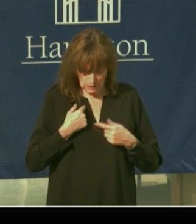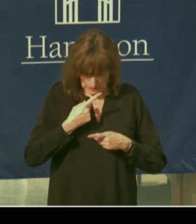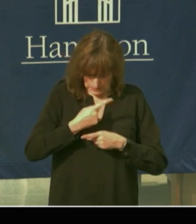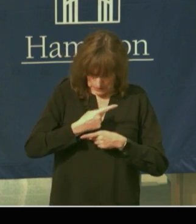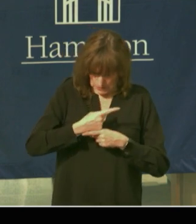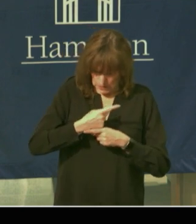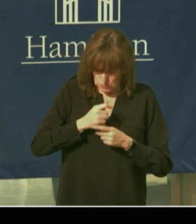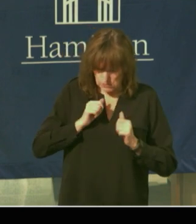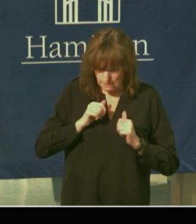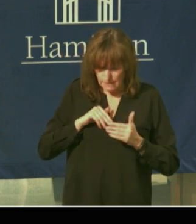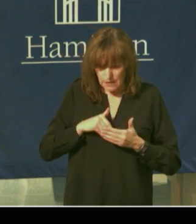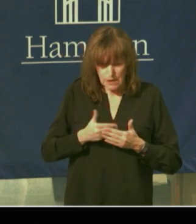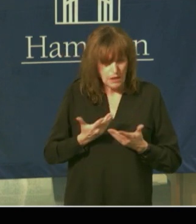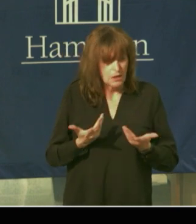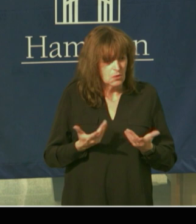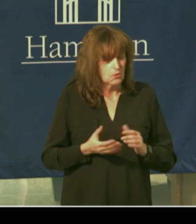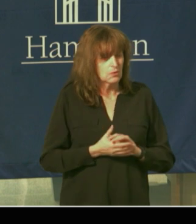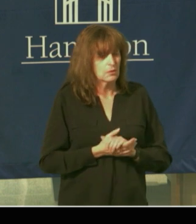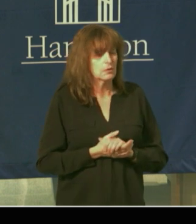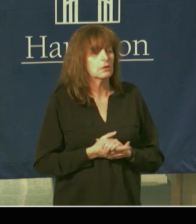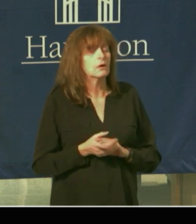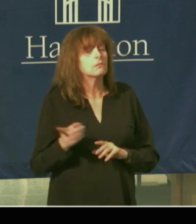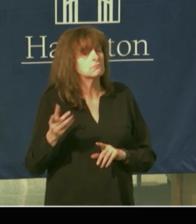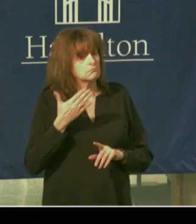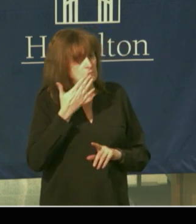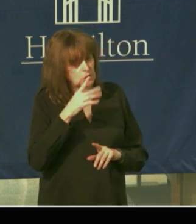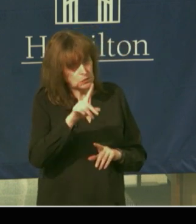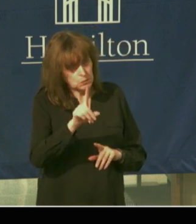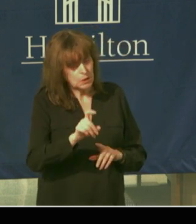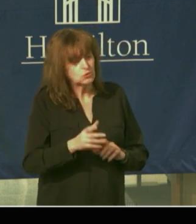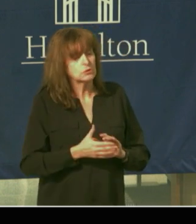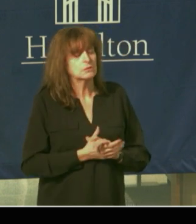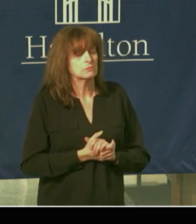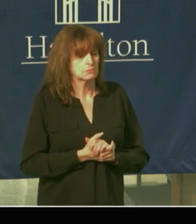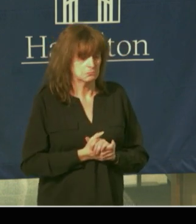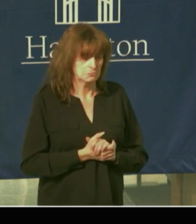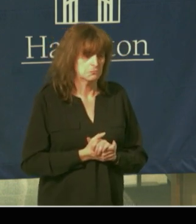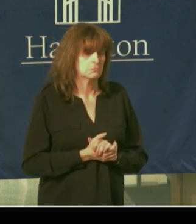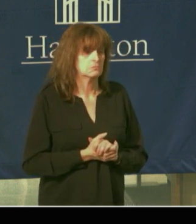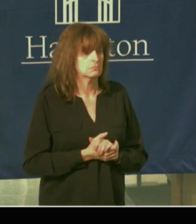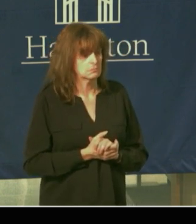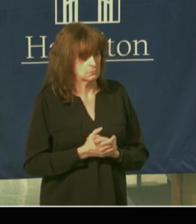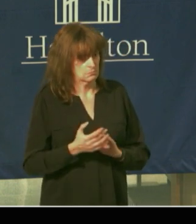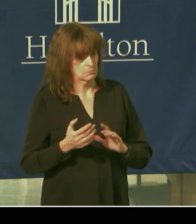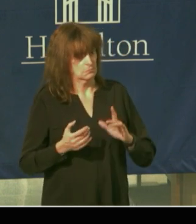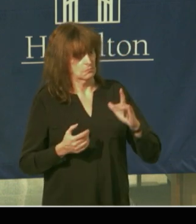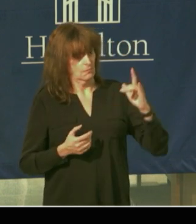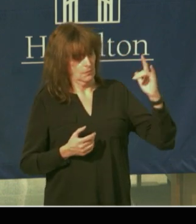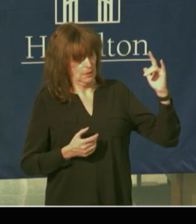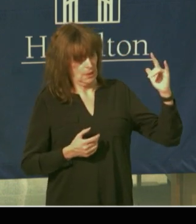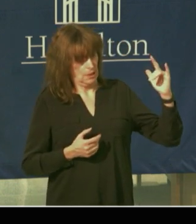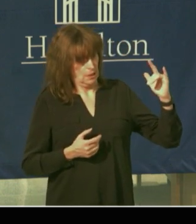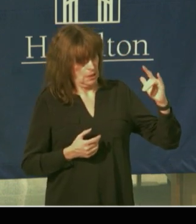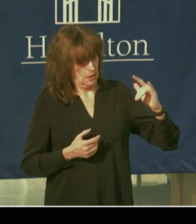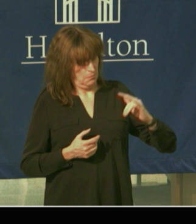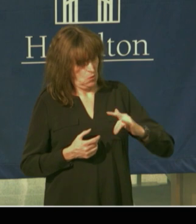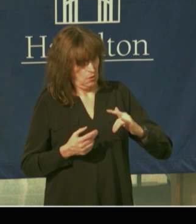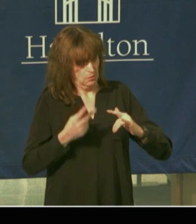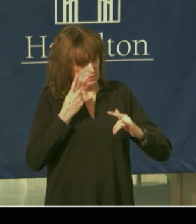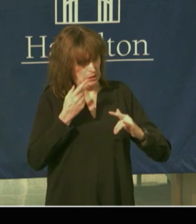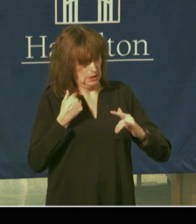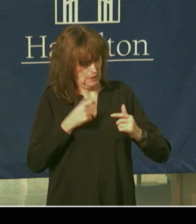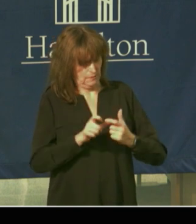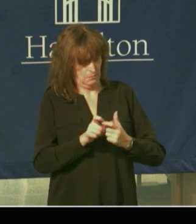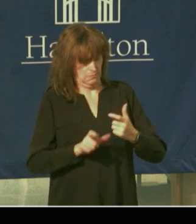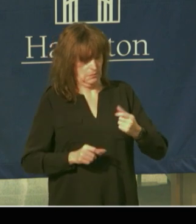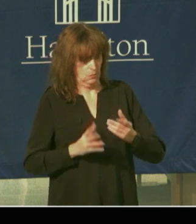anyone that's, and I think the brochures that people are receiving at the airports when they come in from international destinations